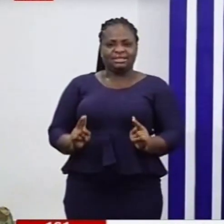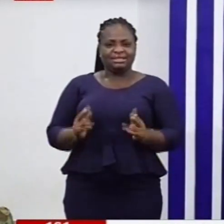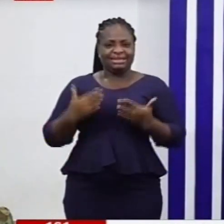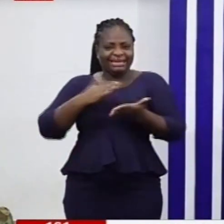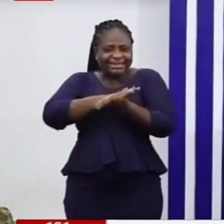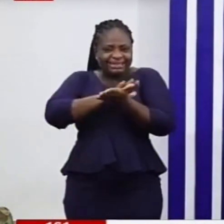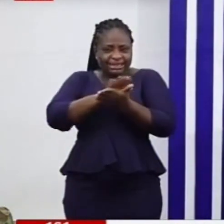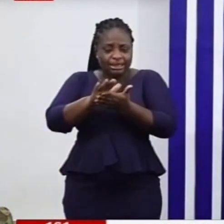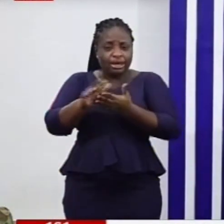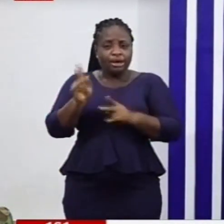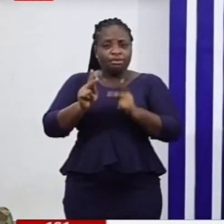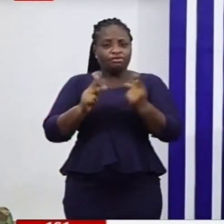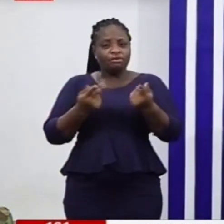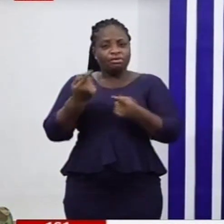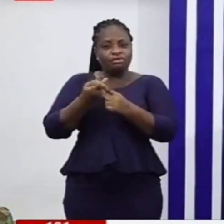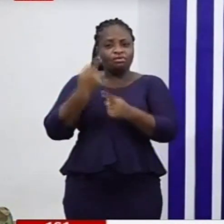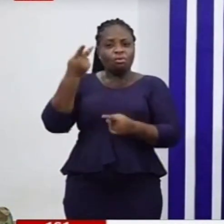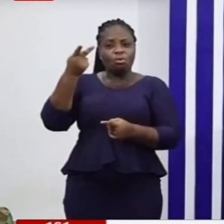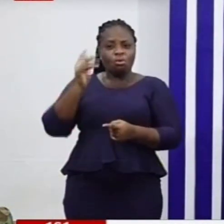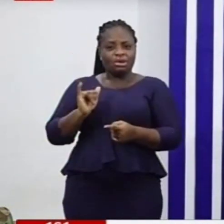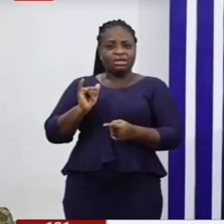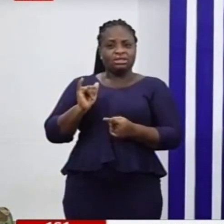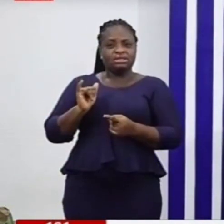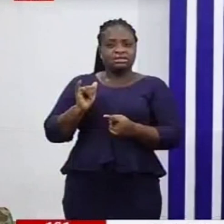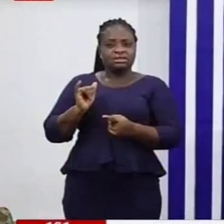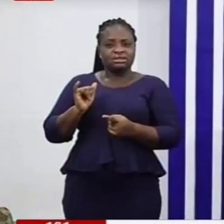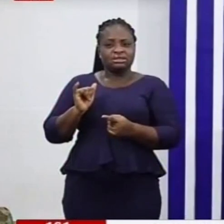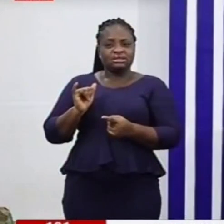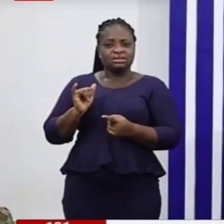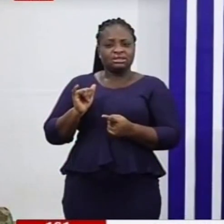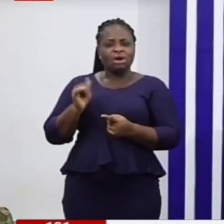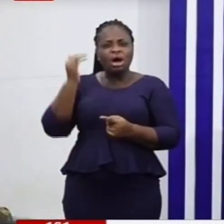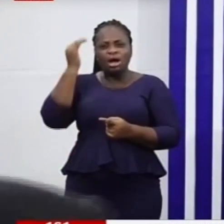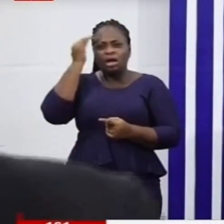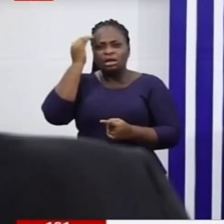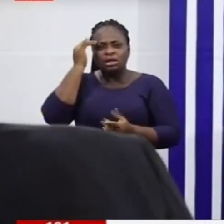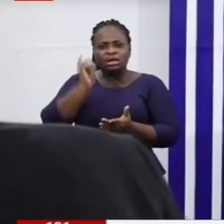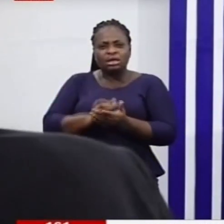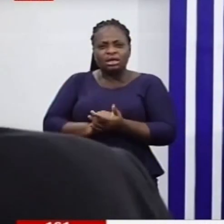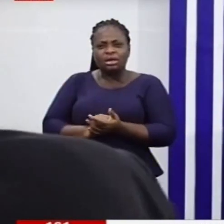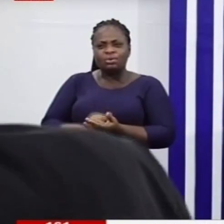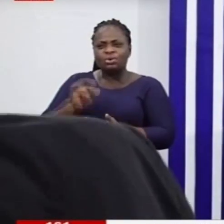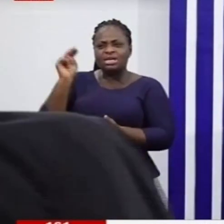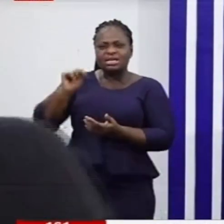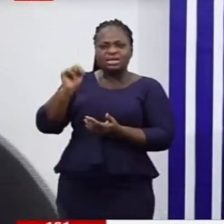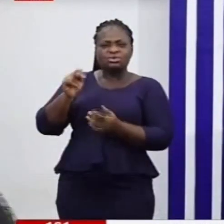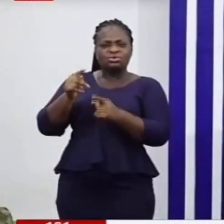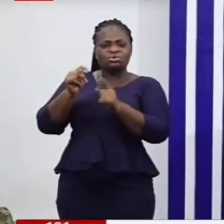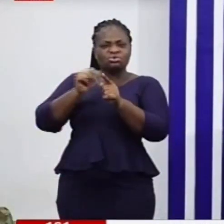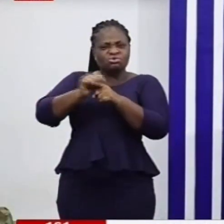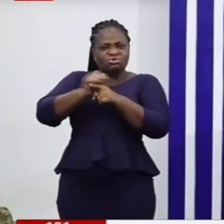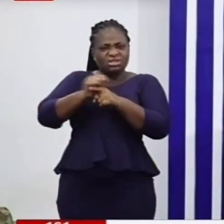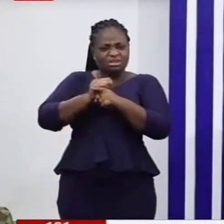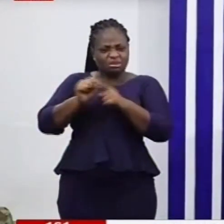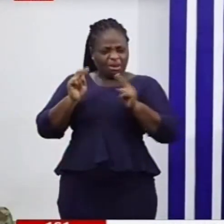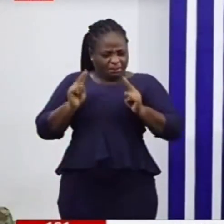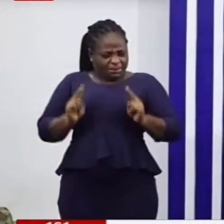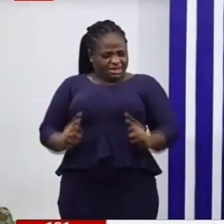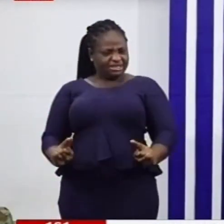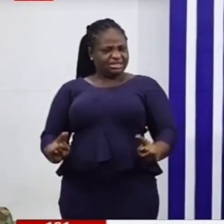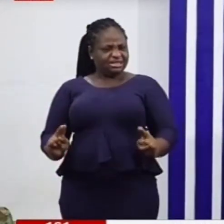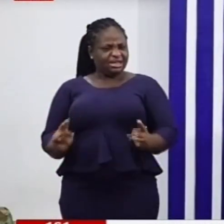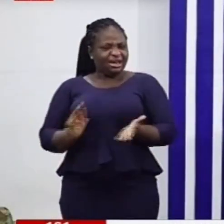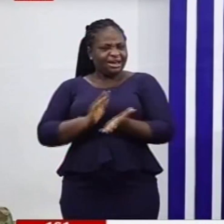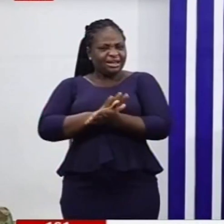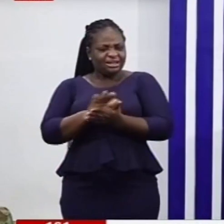from Kumasi, from Ejusu yesterday, we realized that we need to train them on personal hygiene, how to